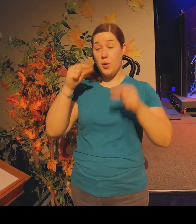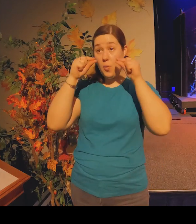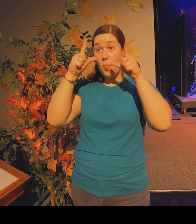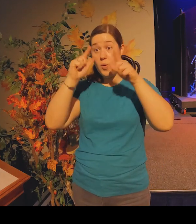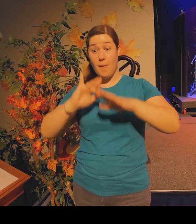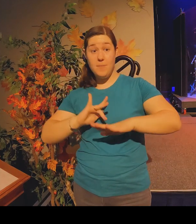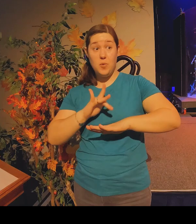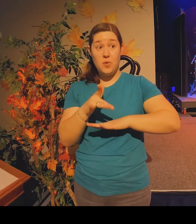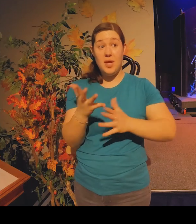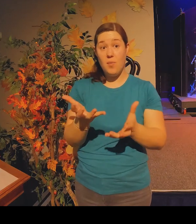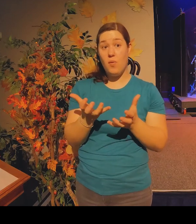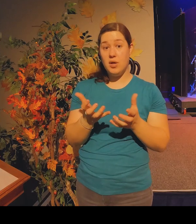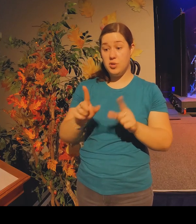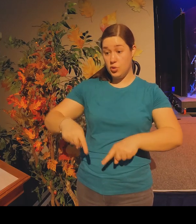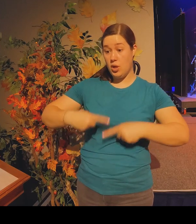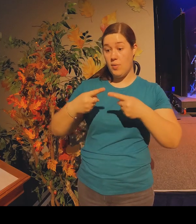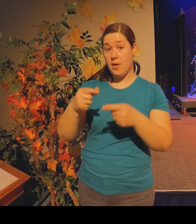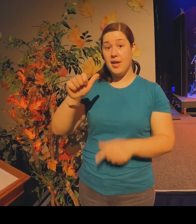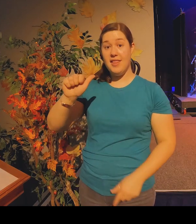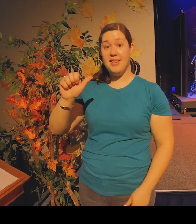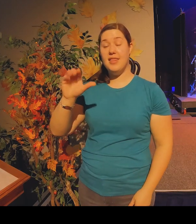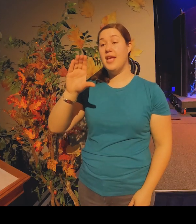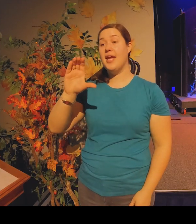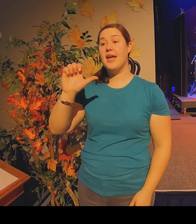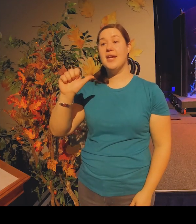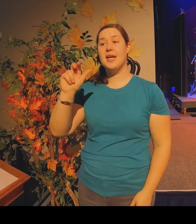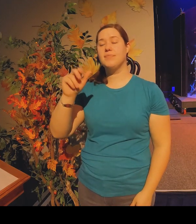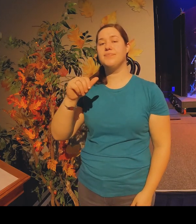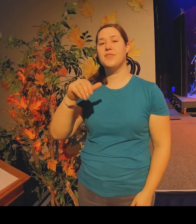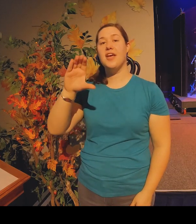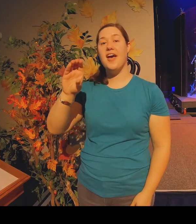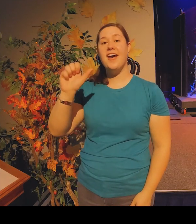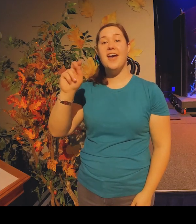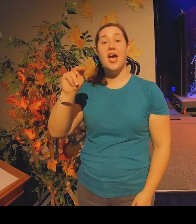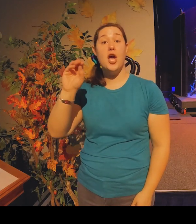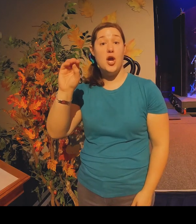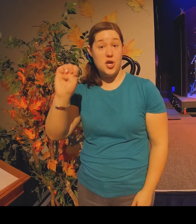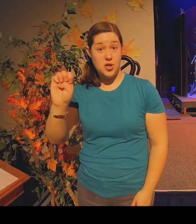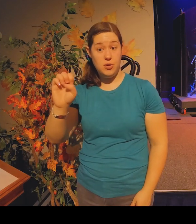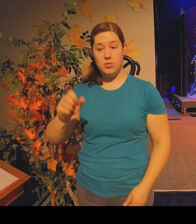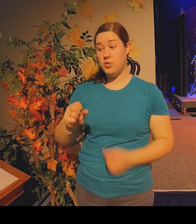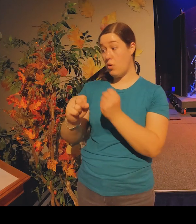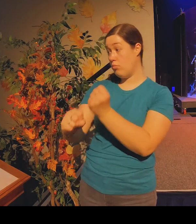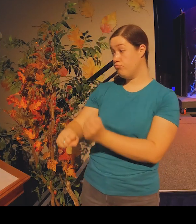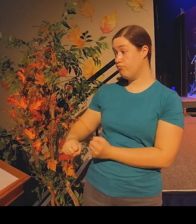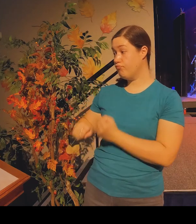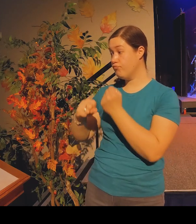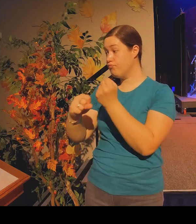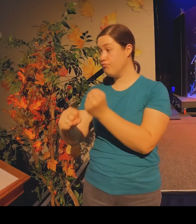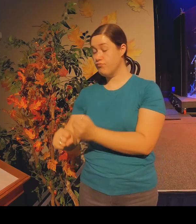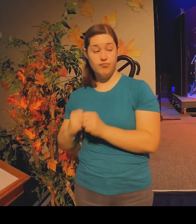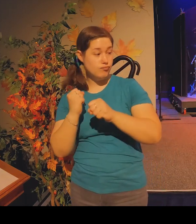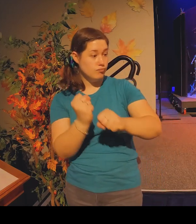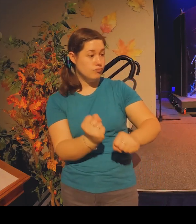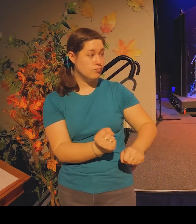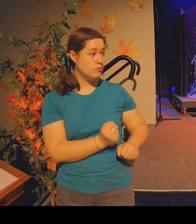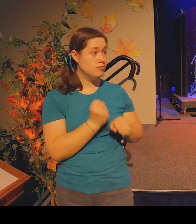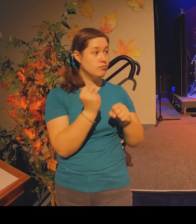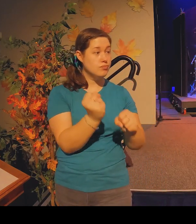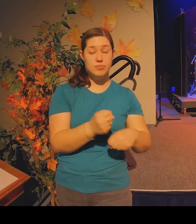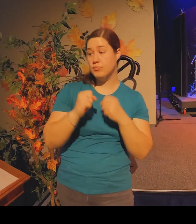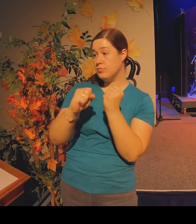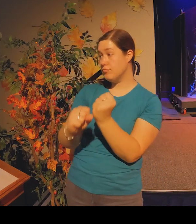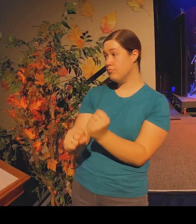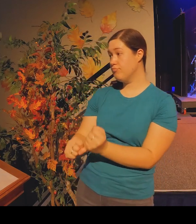lake. And so I did. I got up early and did. It was just me. And I got in this canoe and I started paddling around. It was